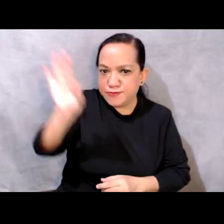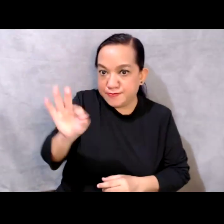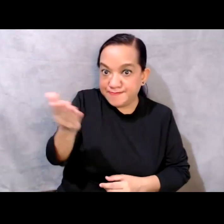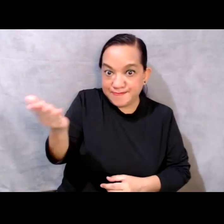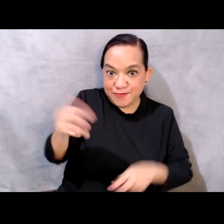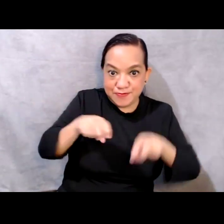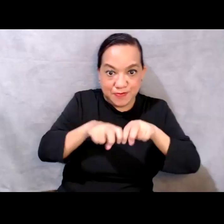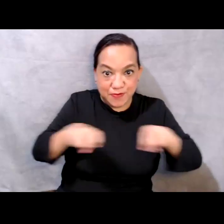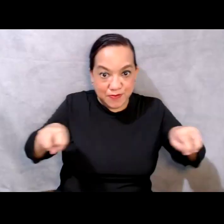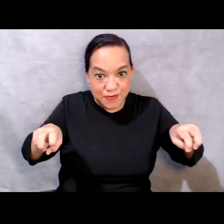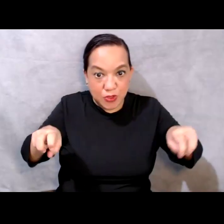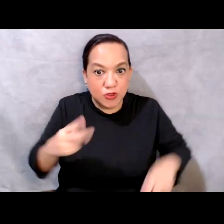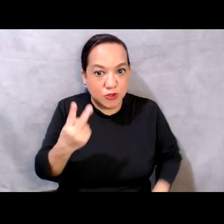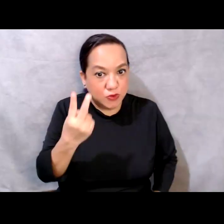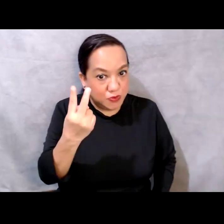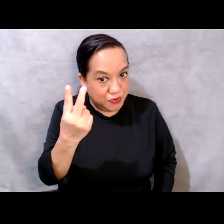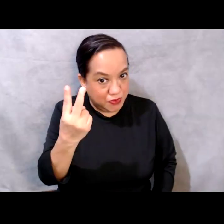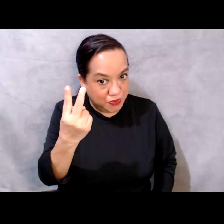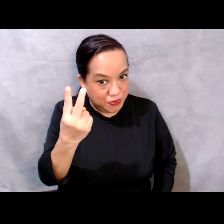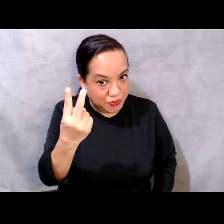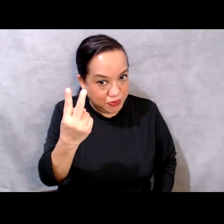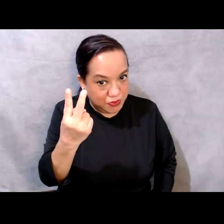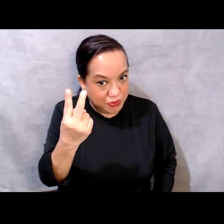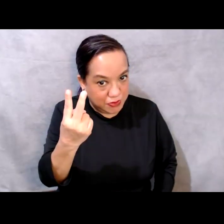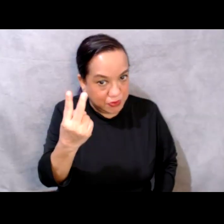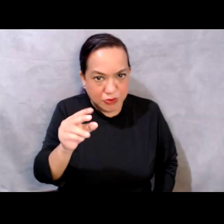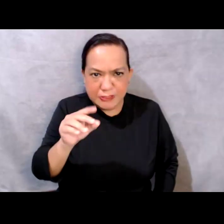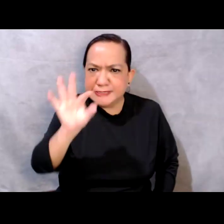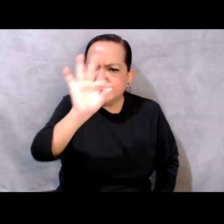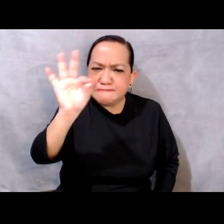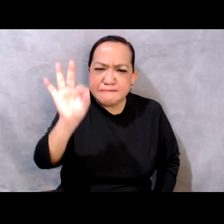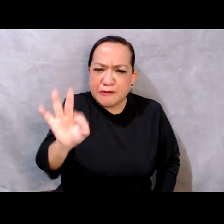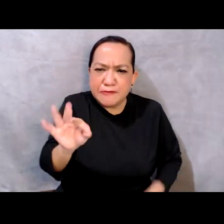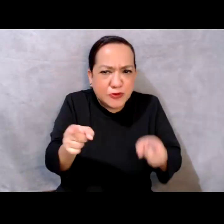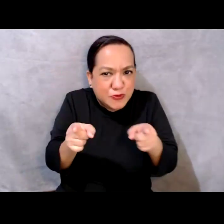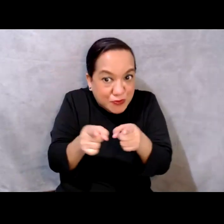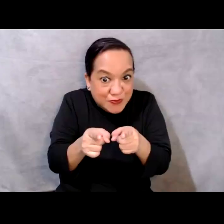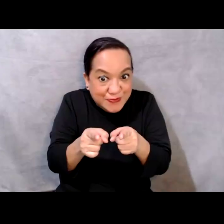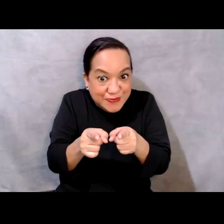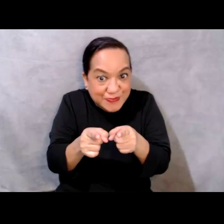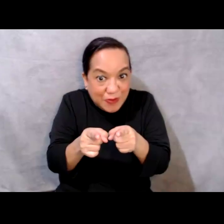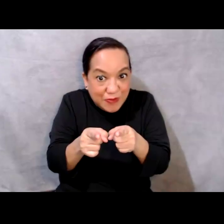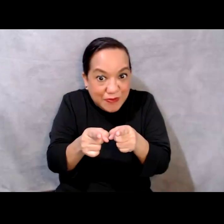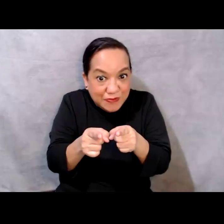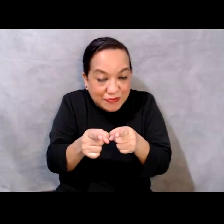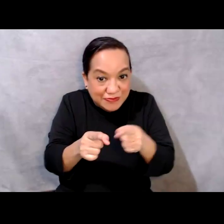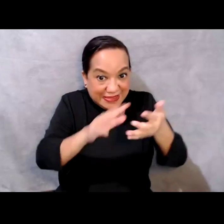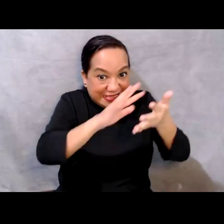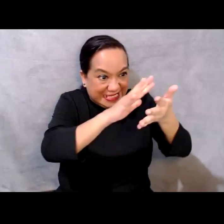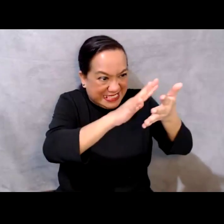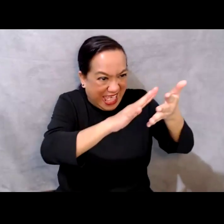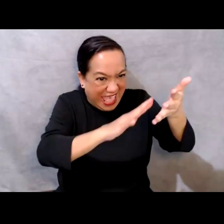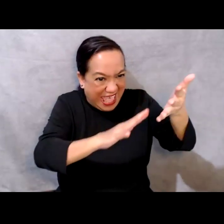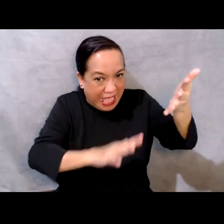questions and not long statements, and perhaps short comments if you have any, but we do encourage questions as much as